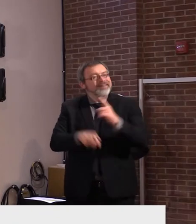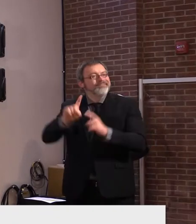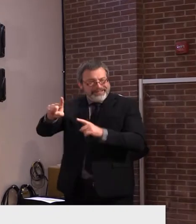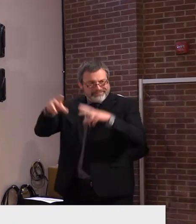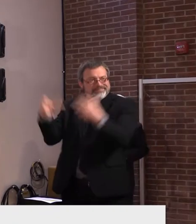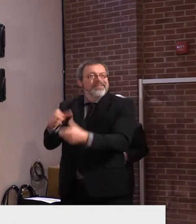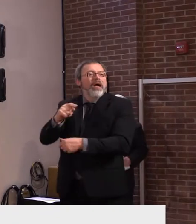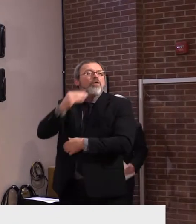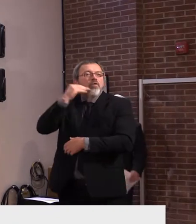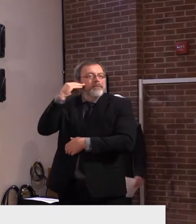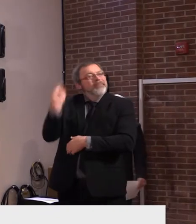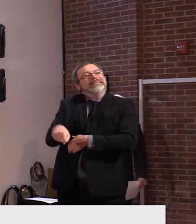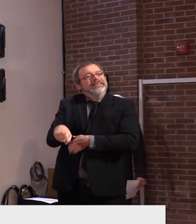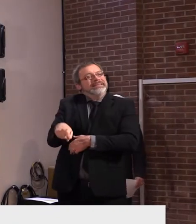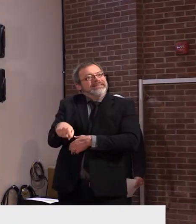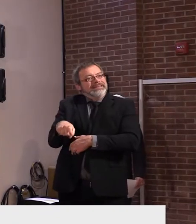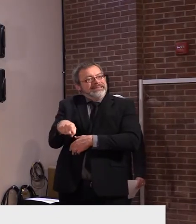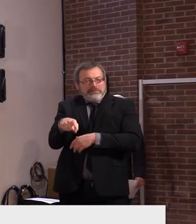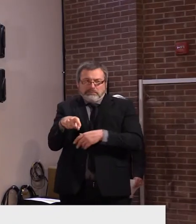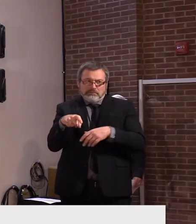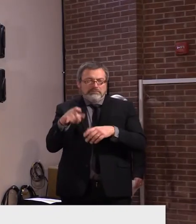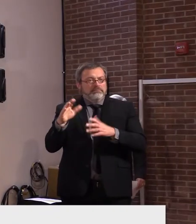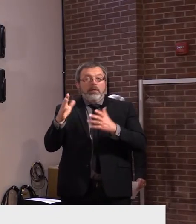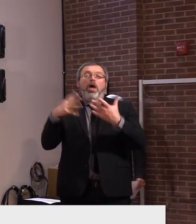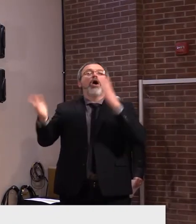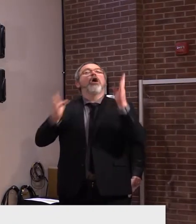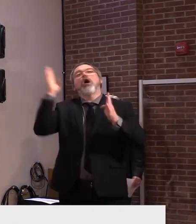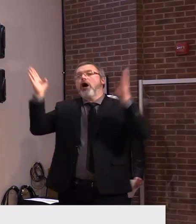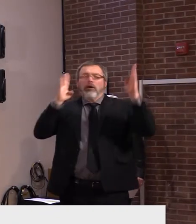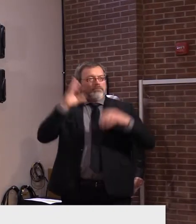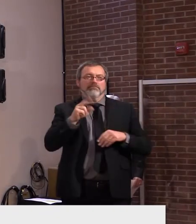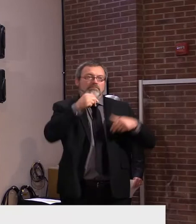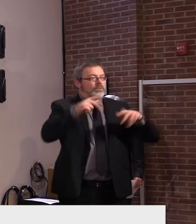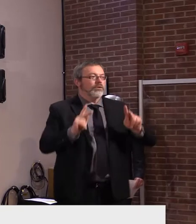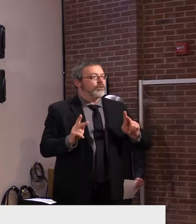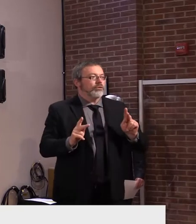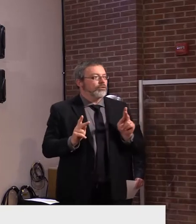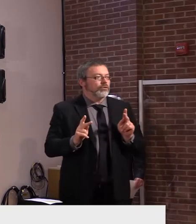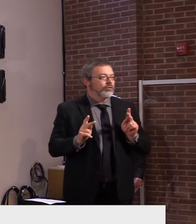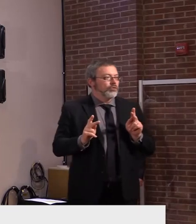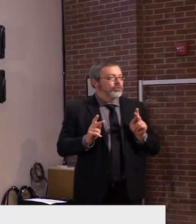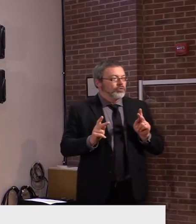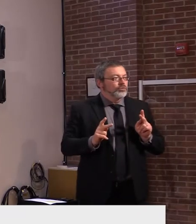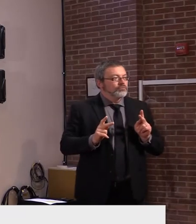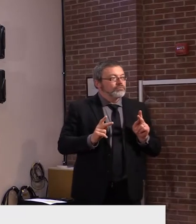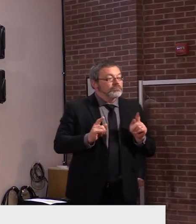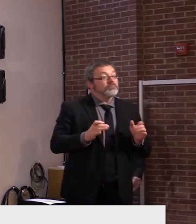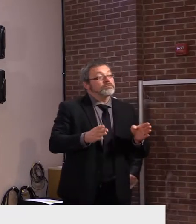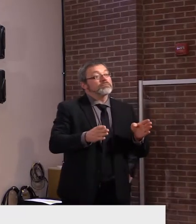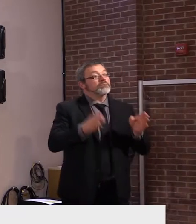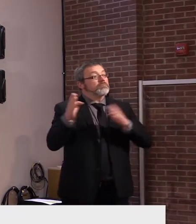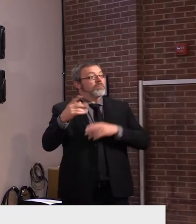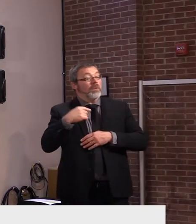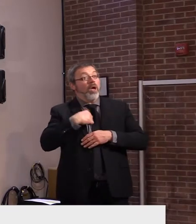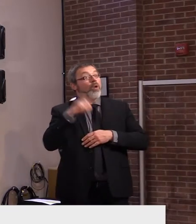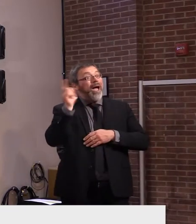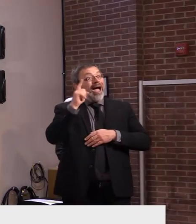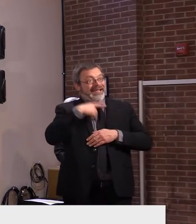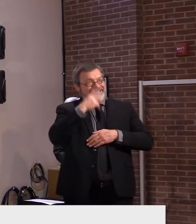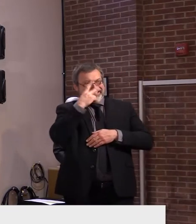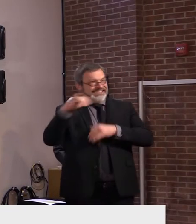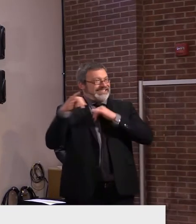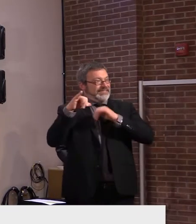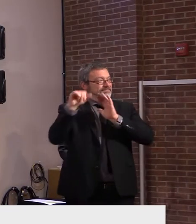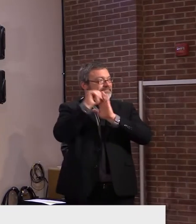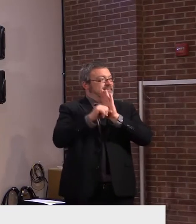program has been very successful in several other states, including Utah, Massachusetts in particular, and also the United Kingdom.